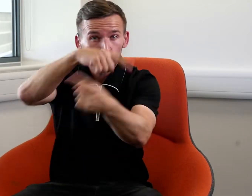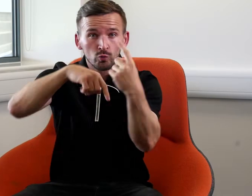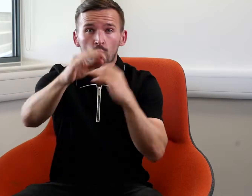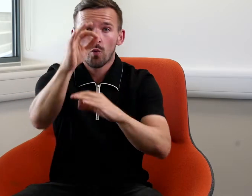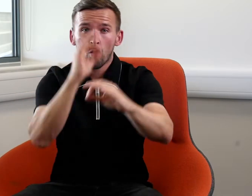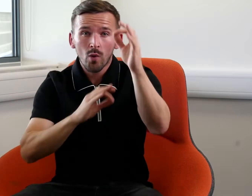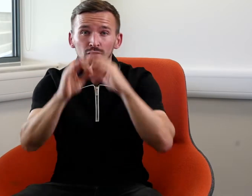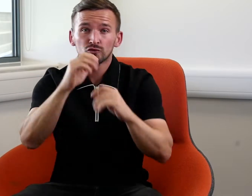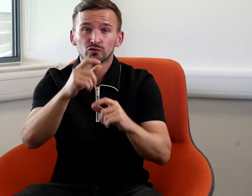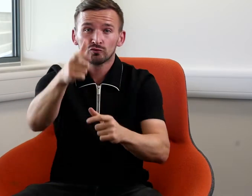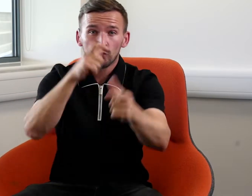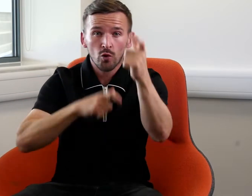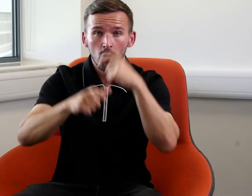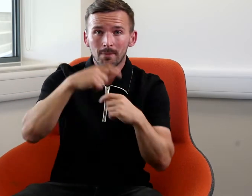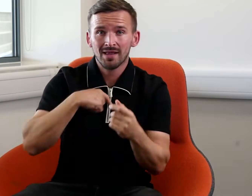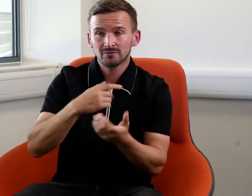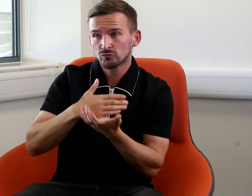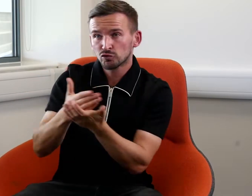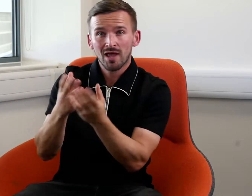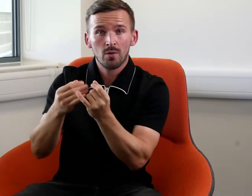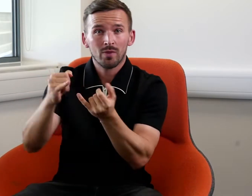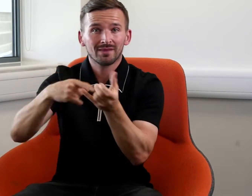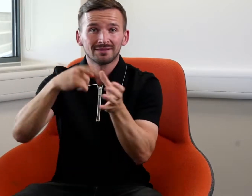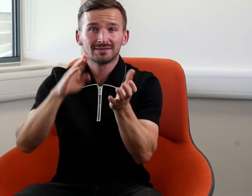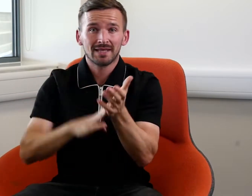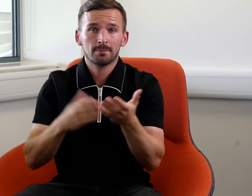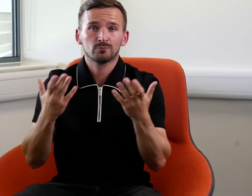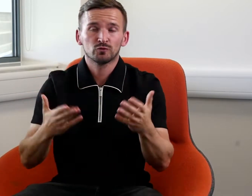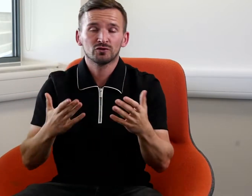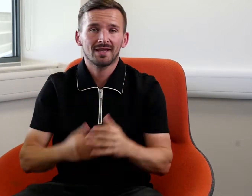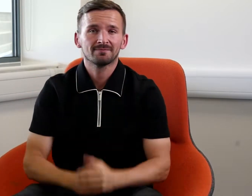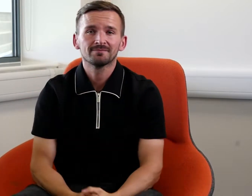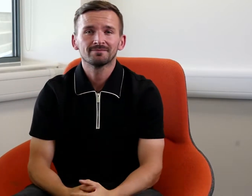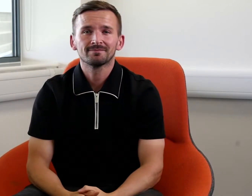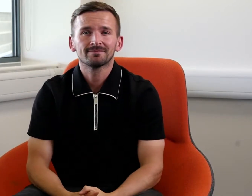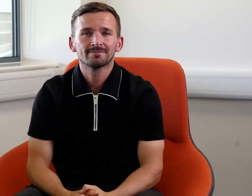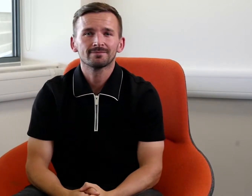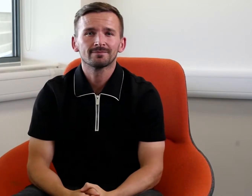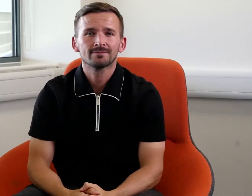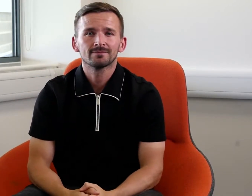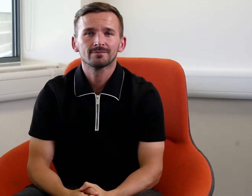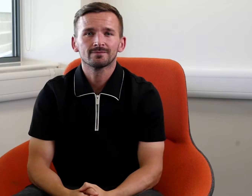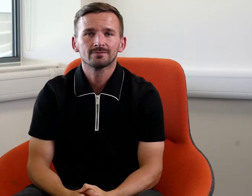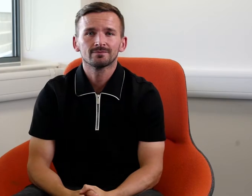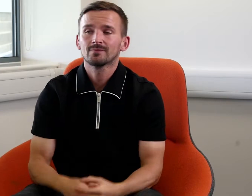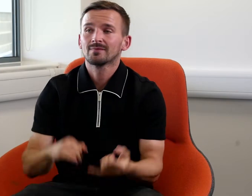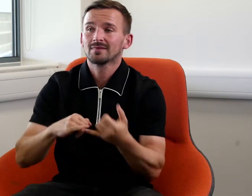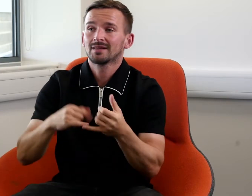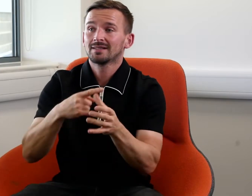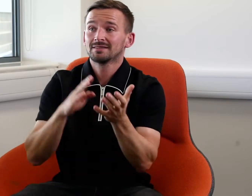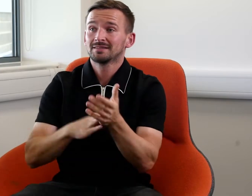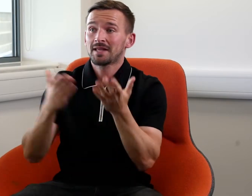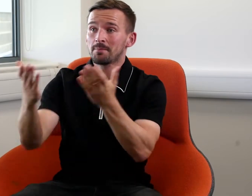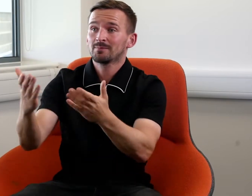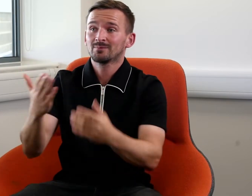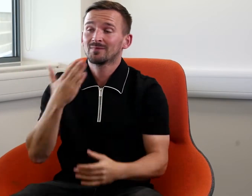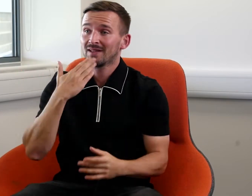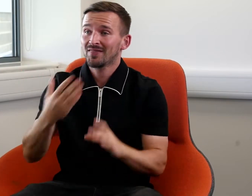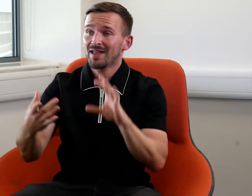it's really important, if you could, please ask any questions, share comments, and we'll ask them today. So thank you,